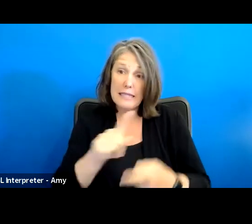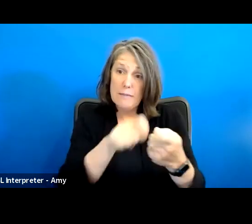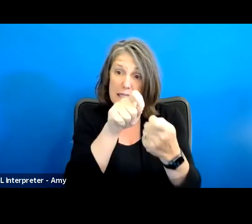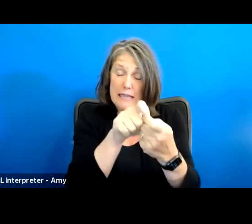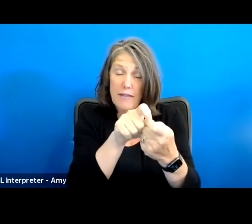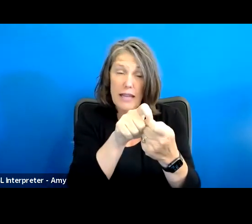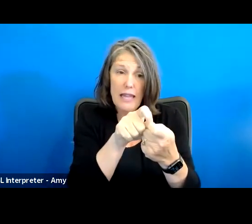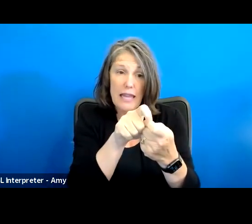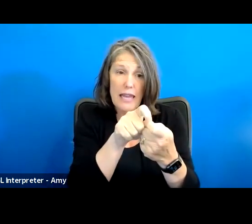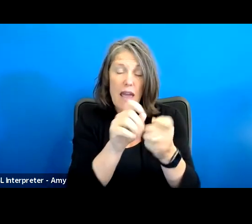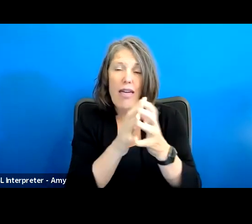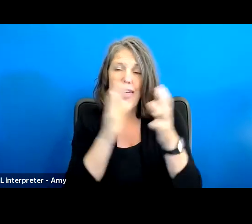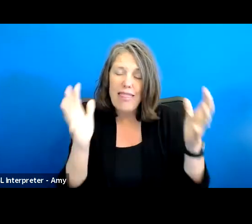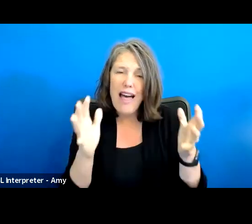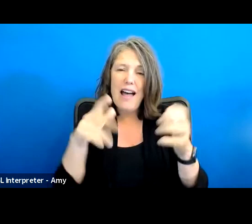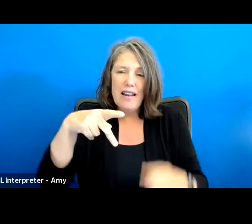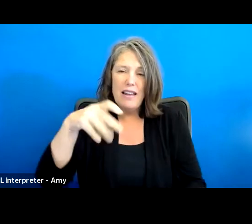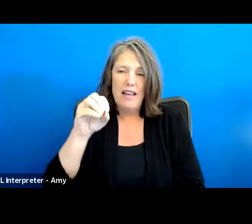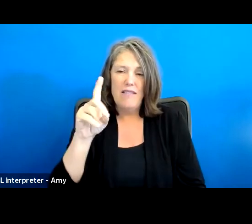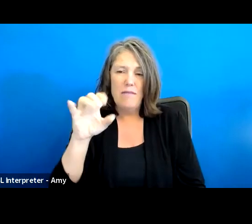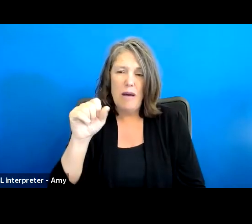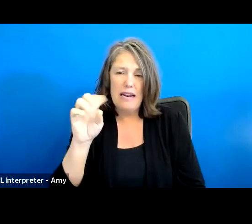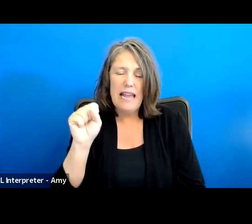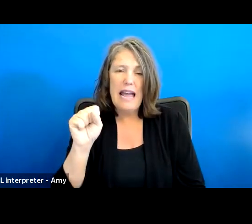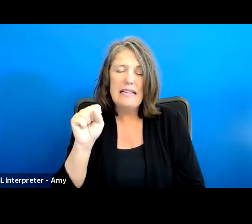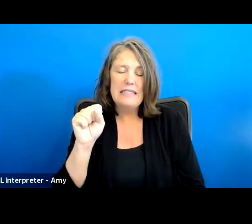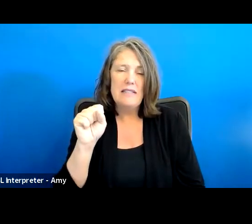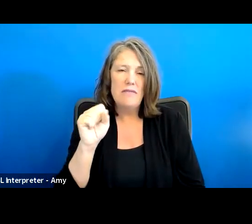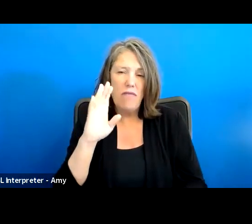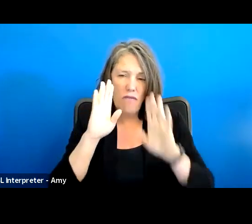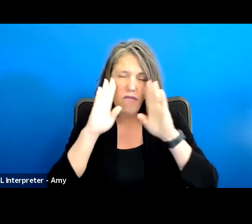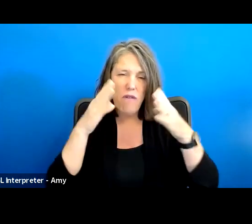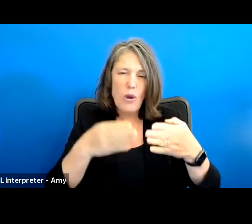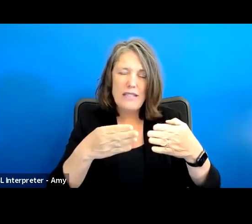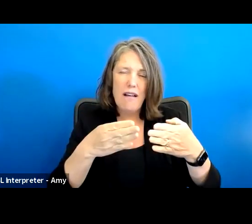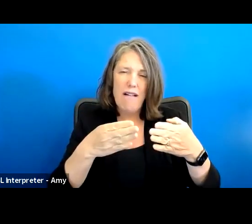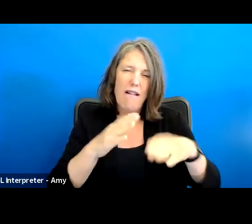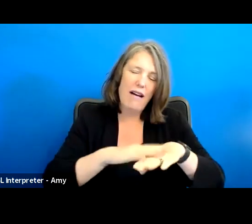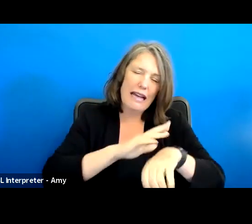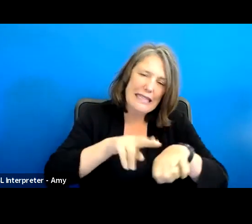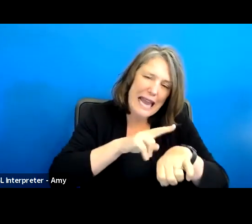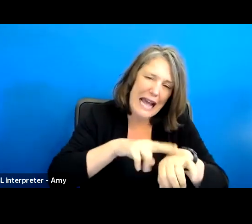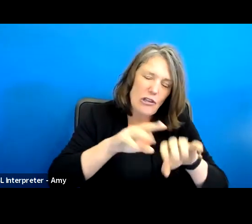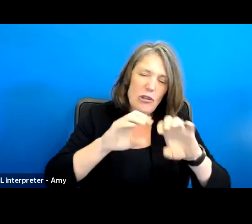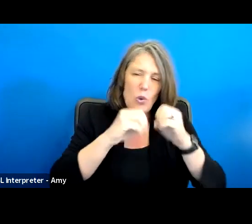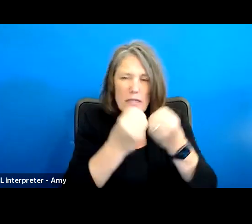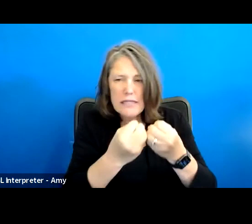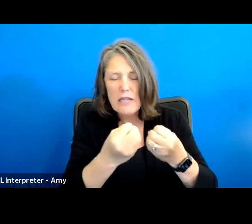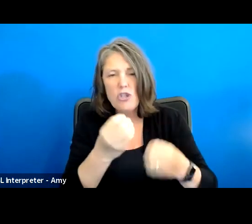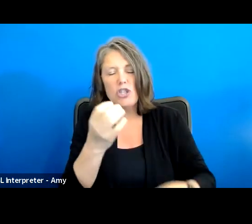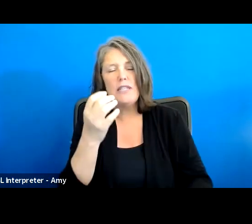Specifically, a lot of podcasts focus on kind of national organizations